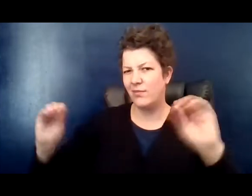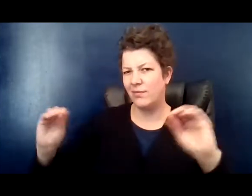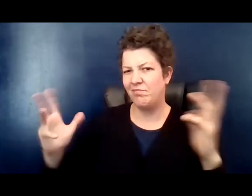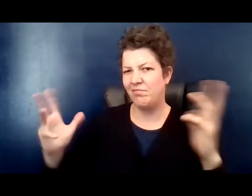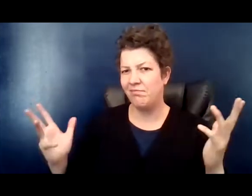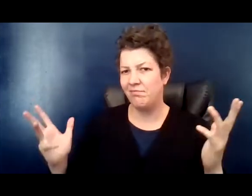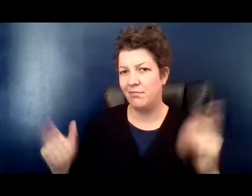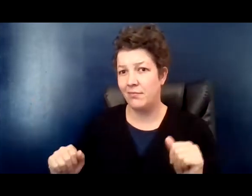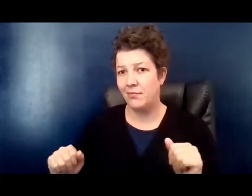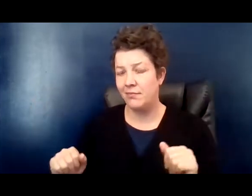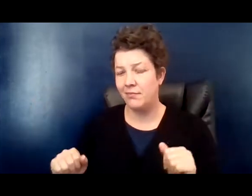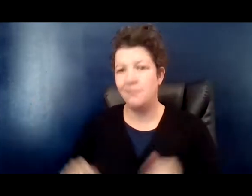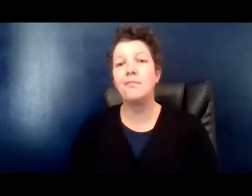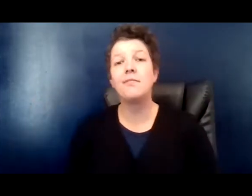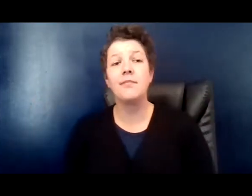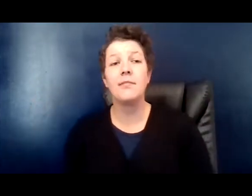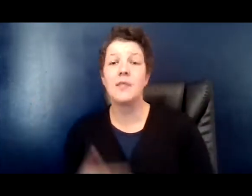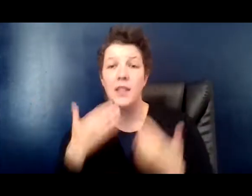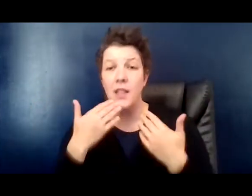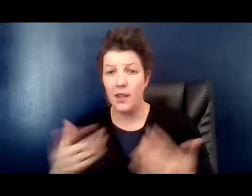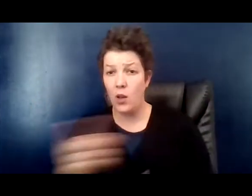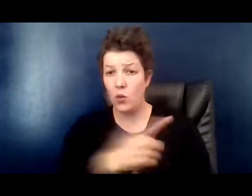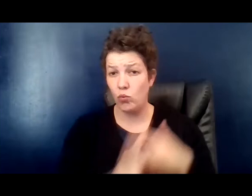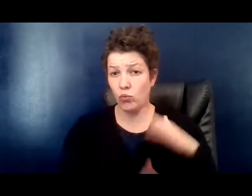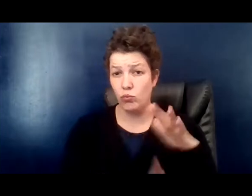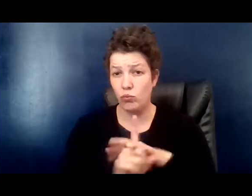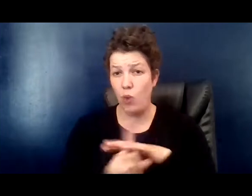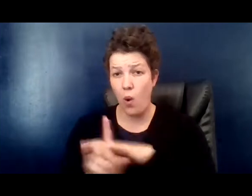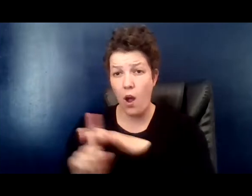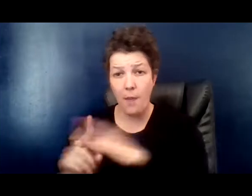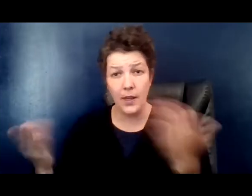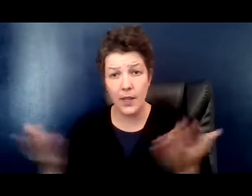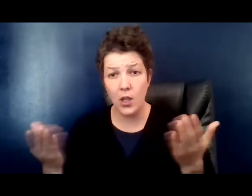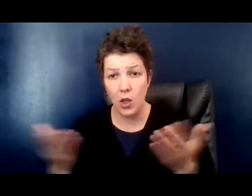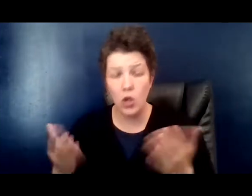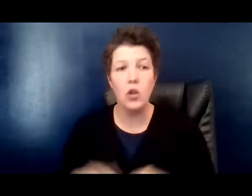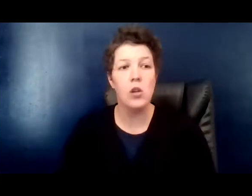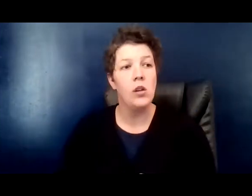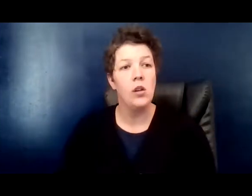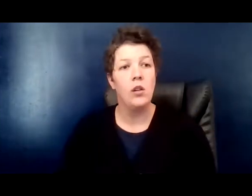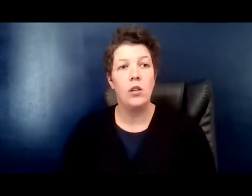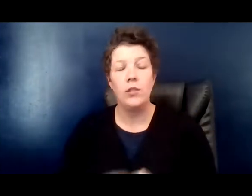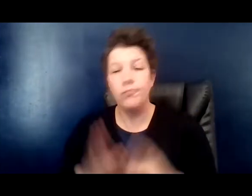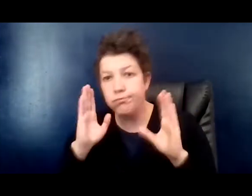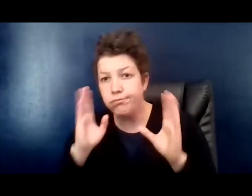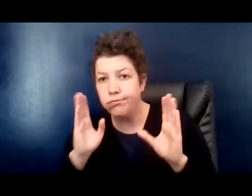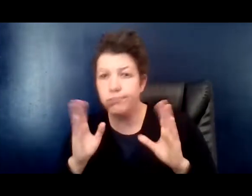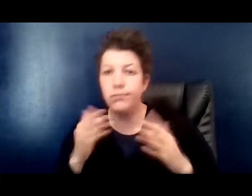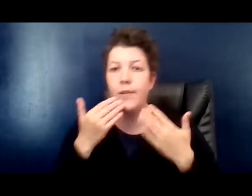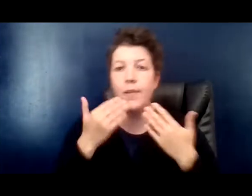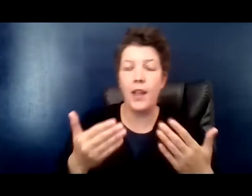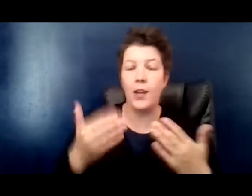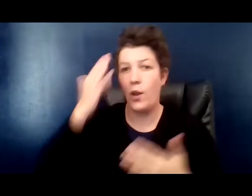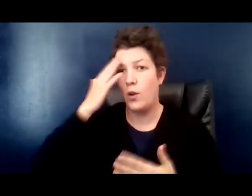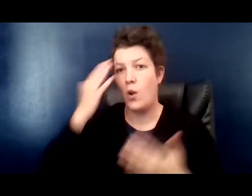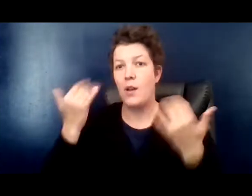Okay, again, thank you all for coming. I mean, again, it's, these are some really tough times in Hamilton County. We're very, very fortunate to have